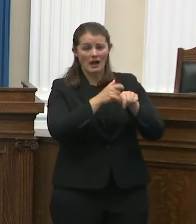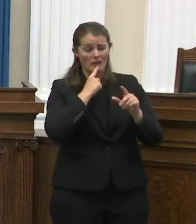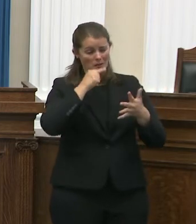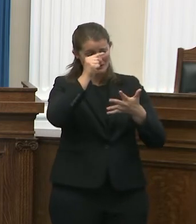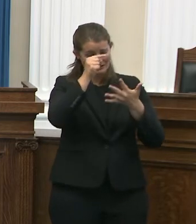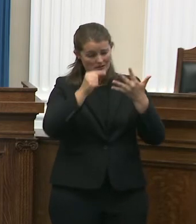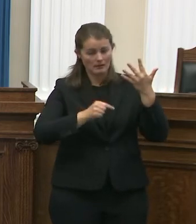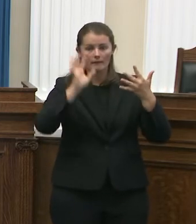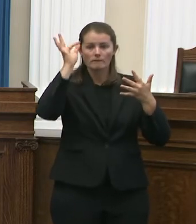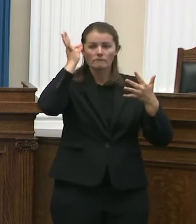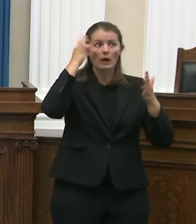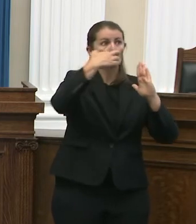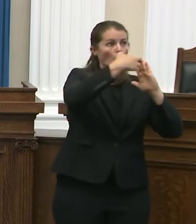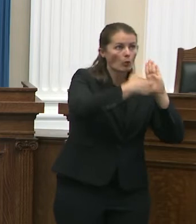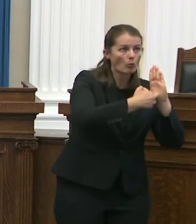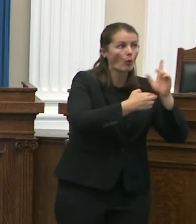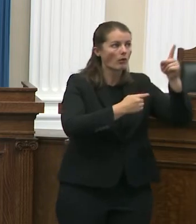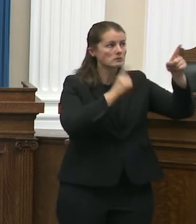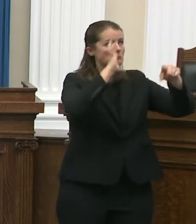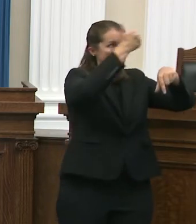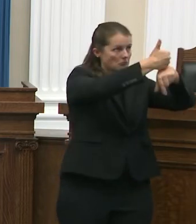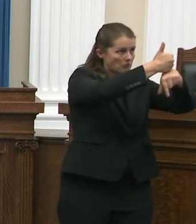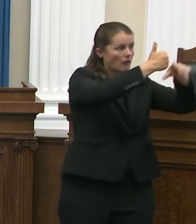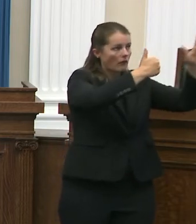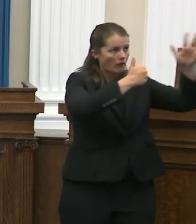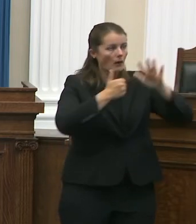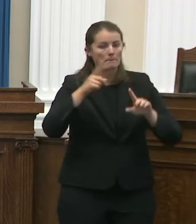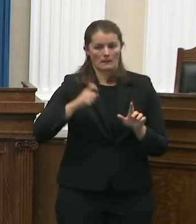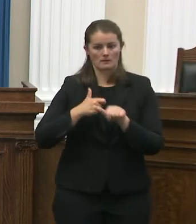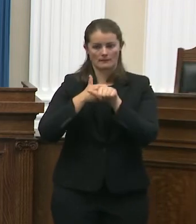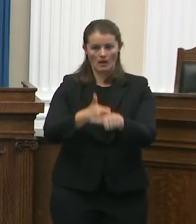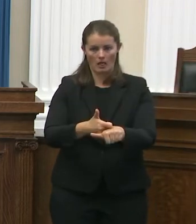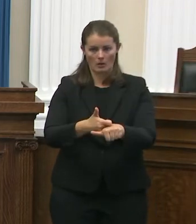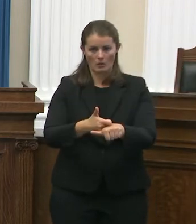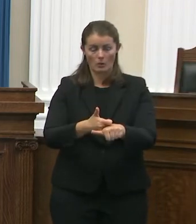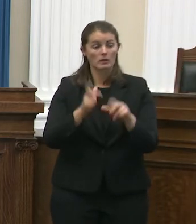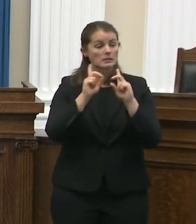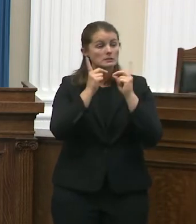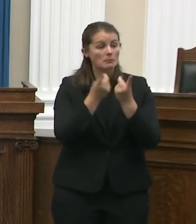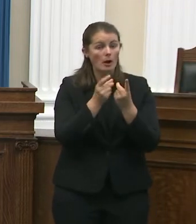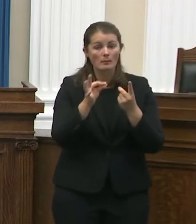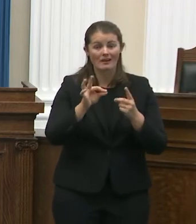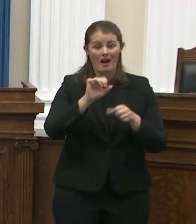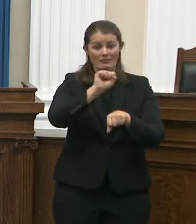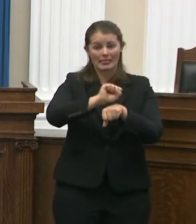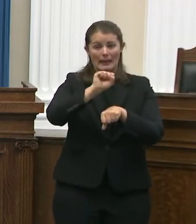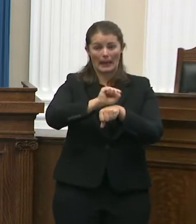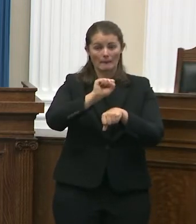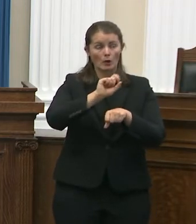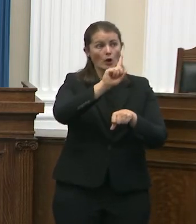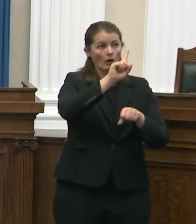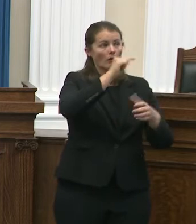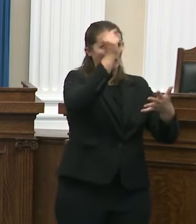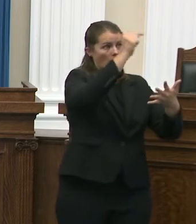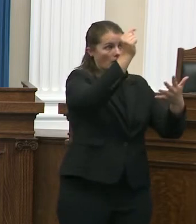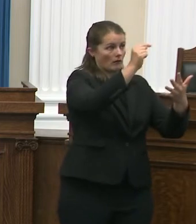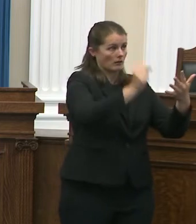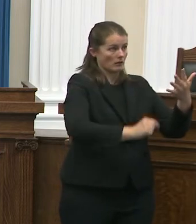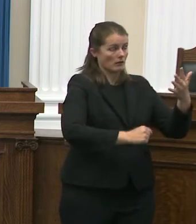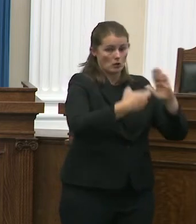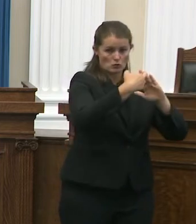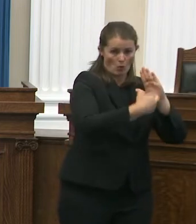to follow those. If I don't follow the guidelines that the Department of Labor puts out, I will put the entire system